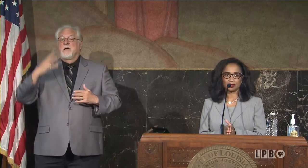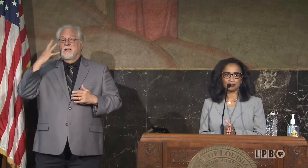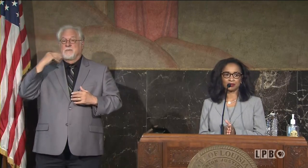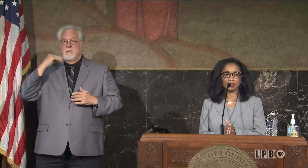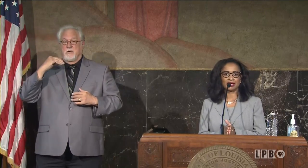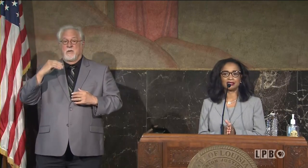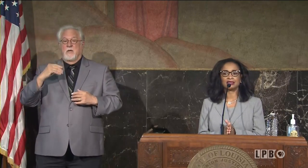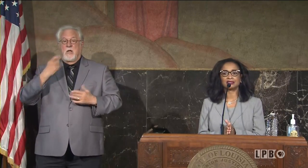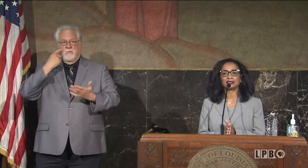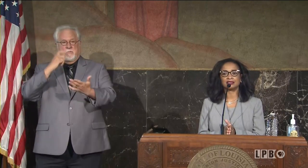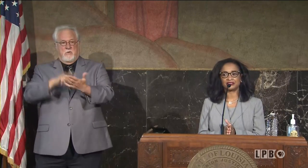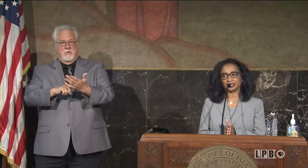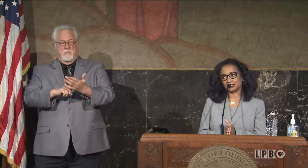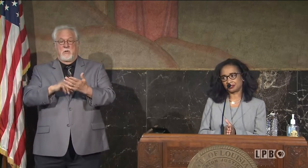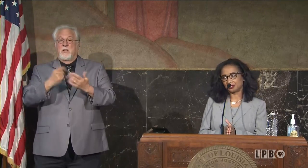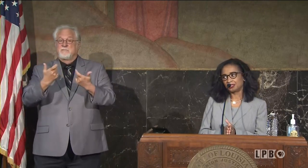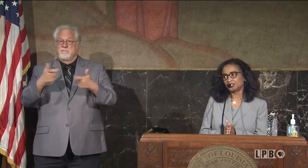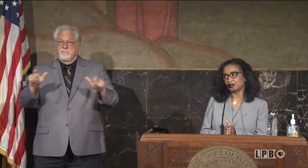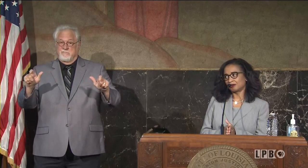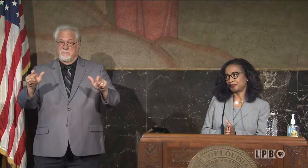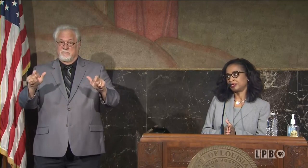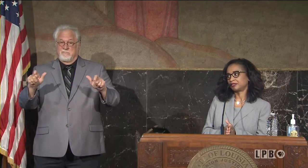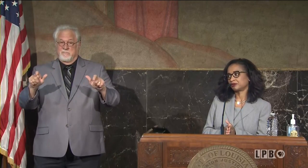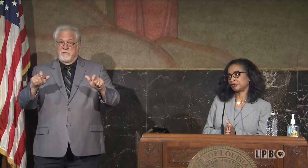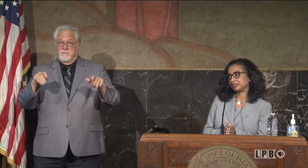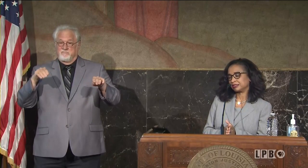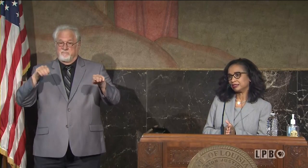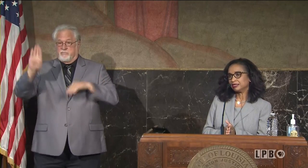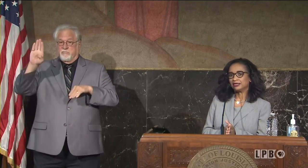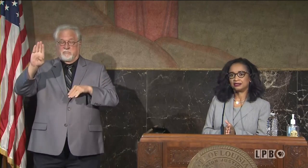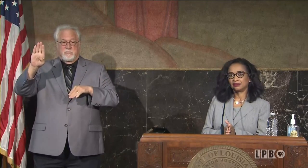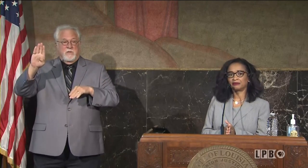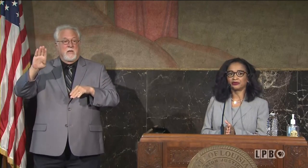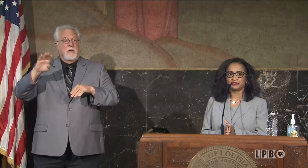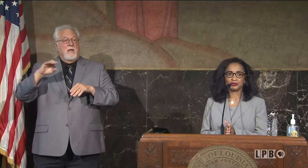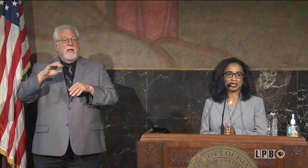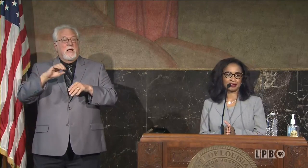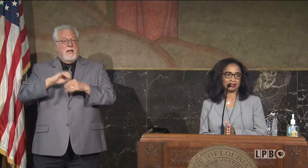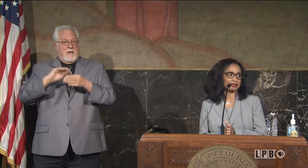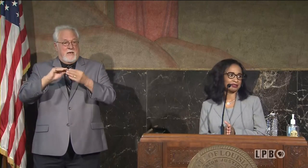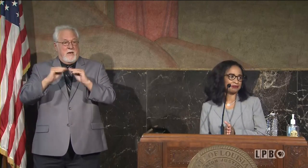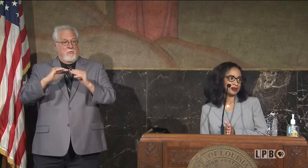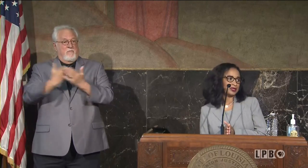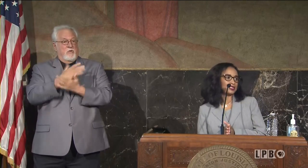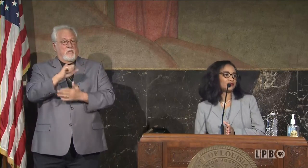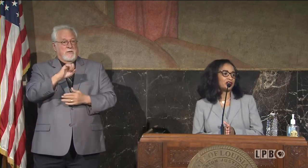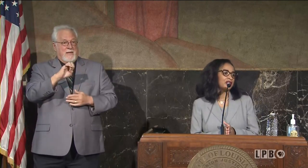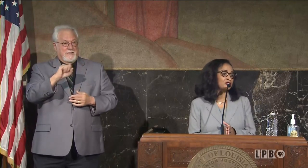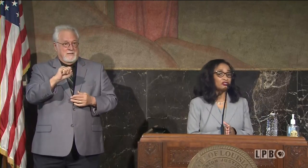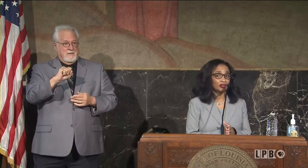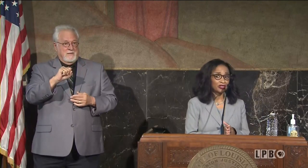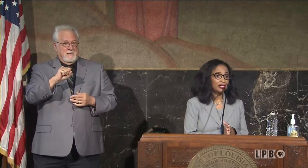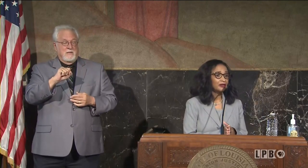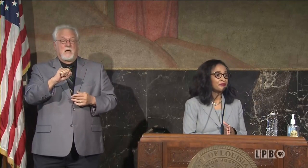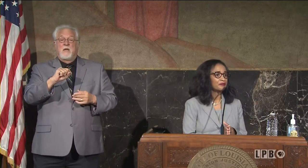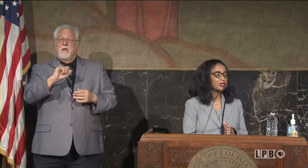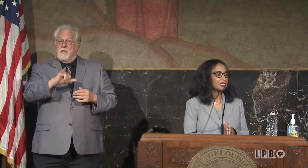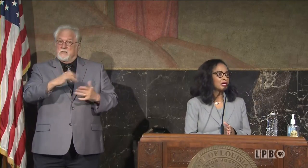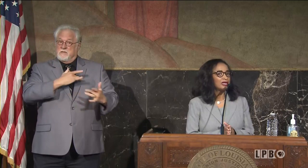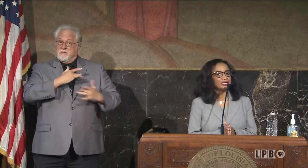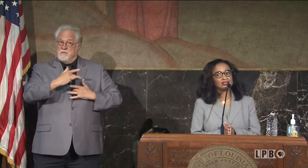a noticeable and significant sharp increase in the number of new cases. It's very